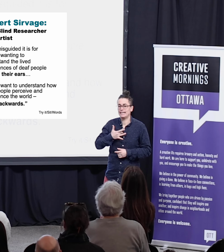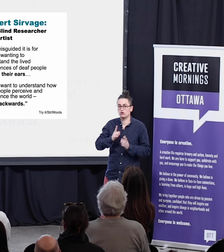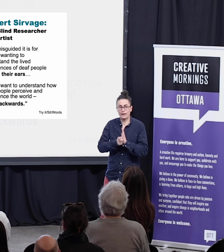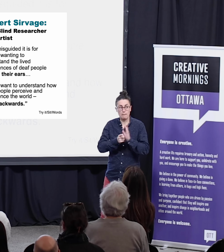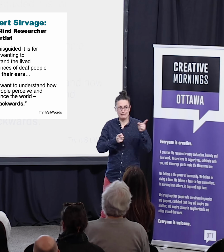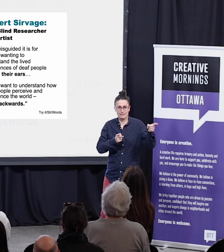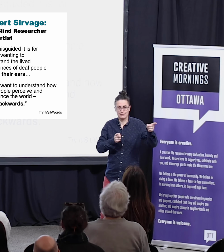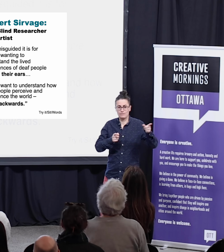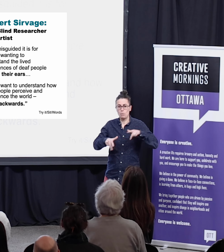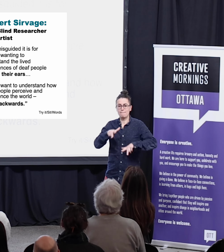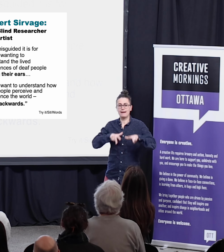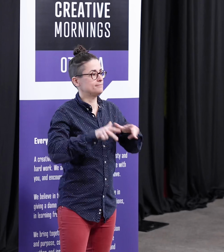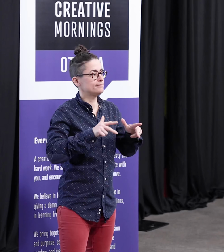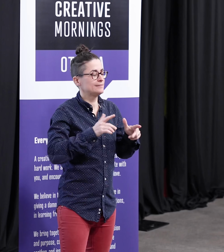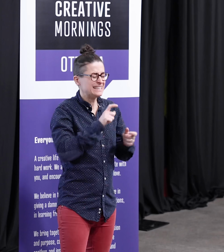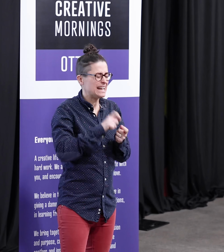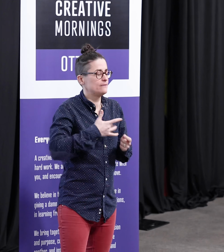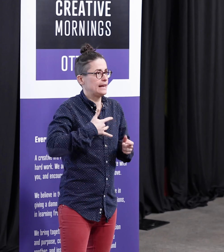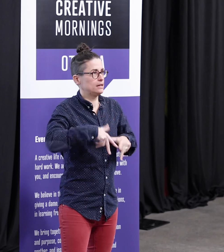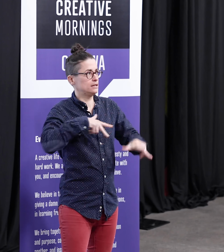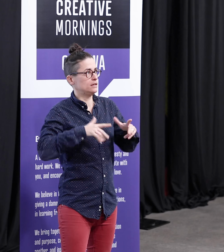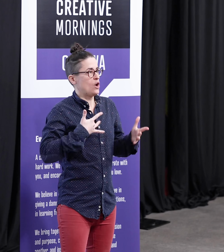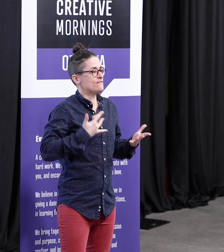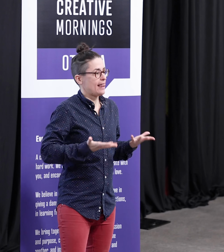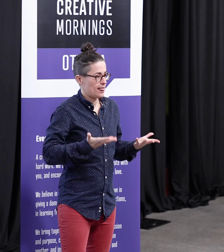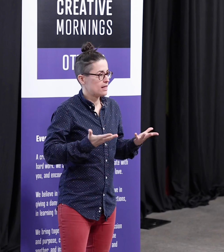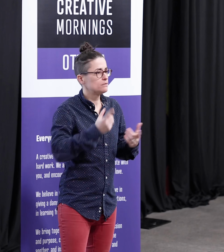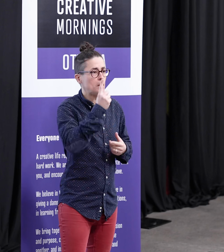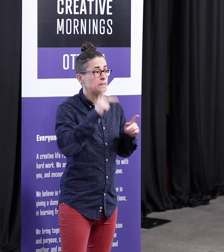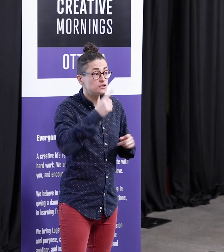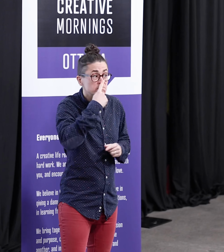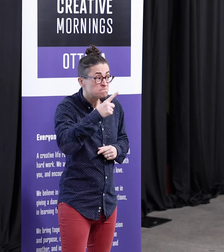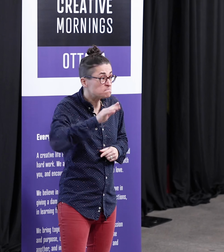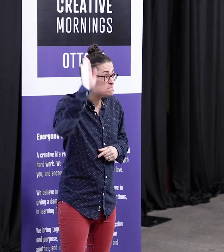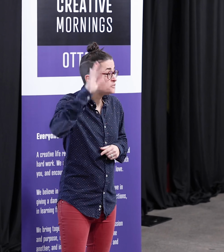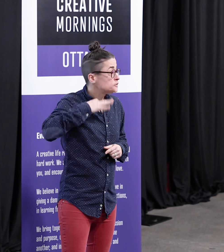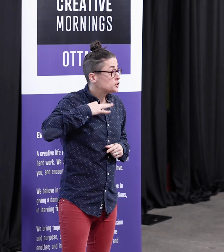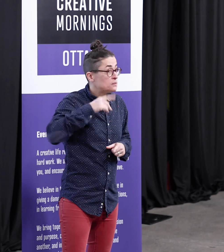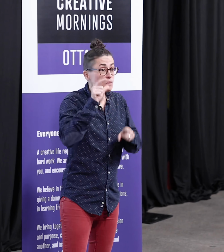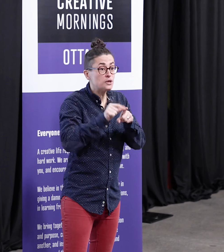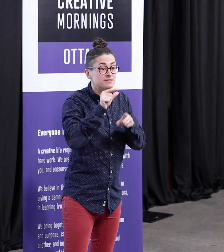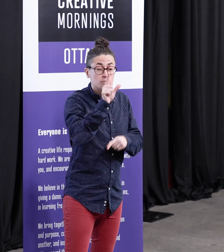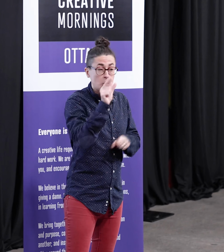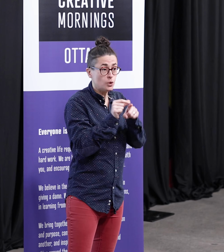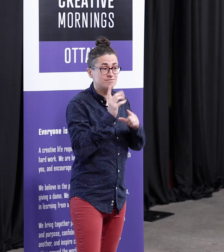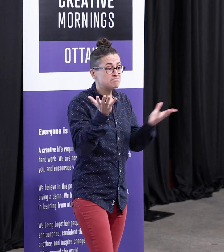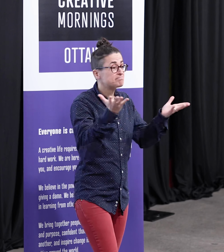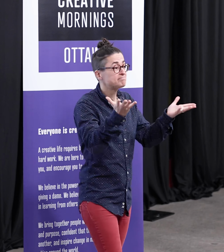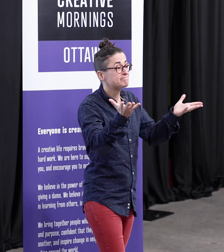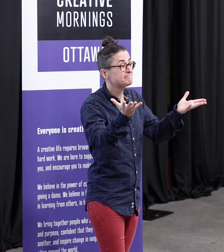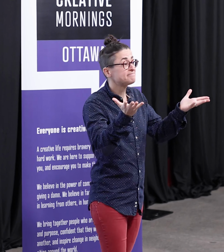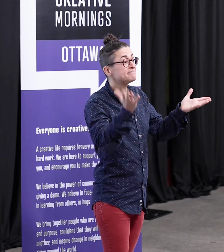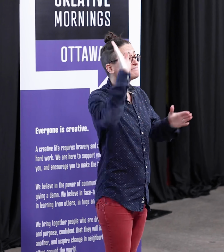I'll ask a few volunteers to give me in one word your description of a feeling that